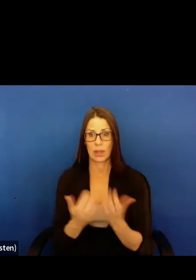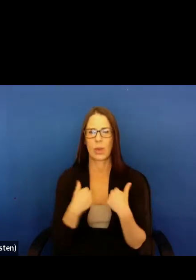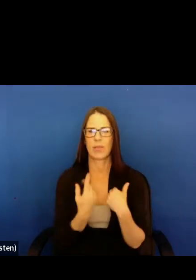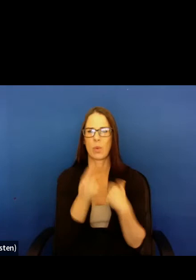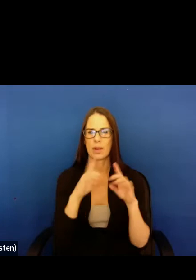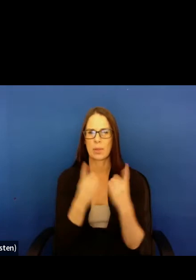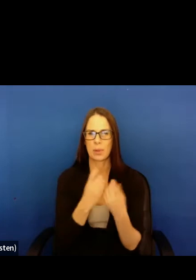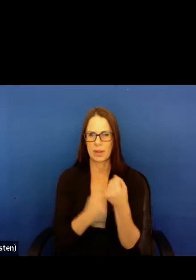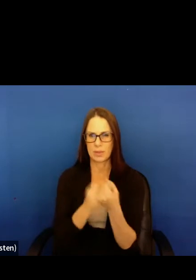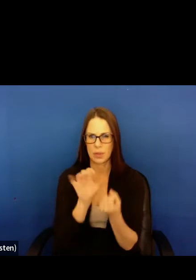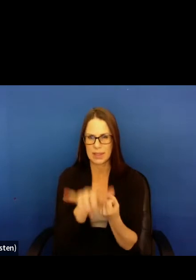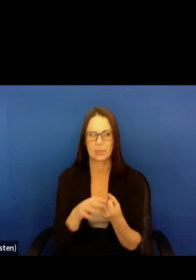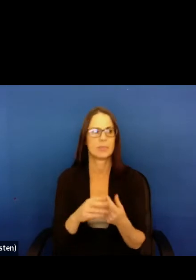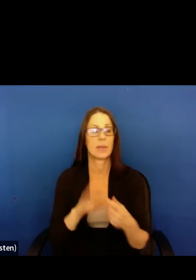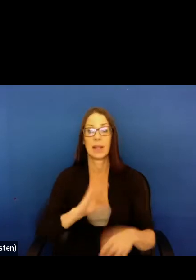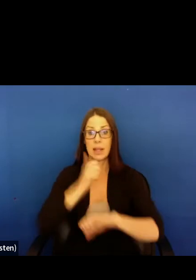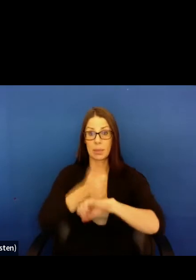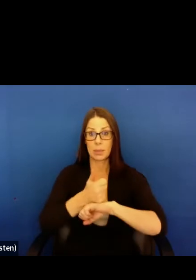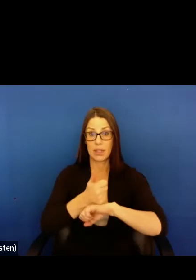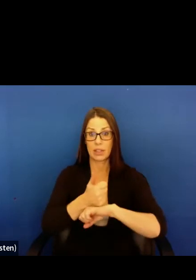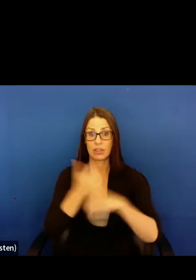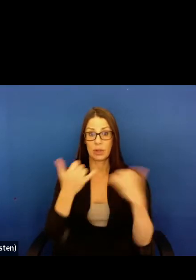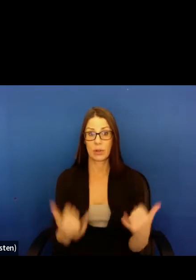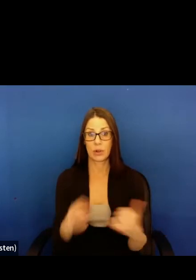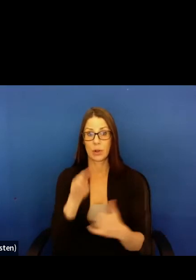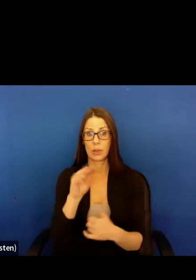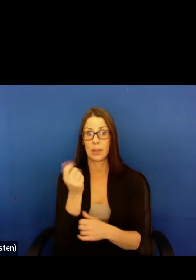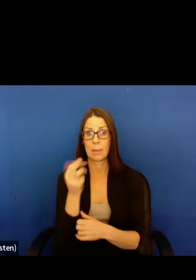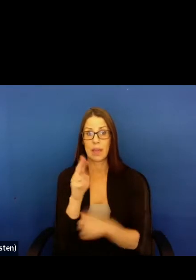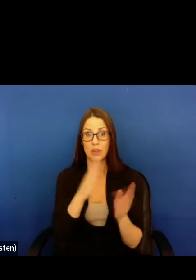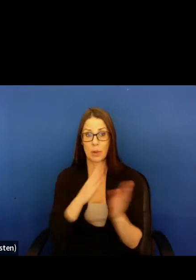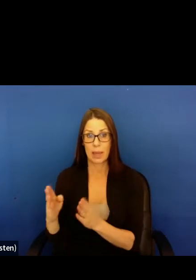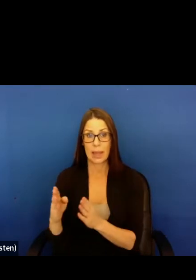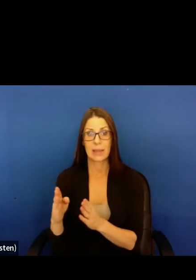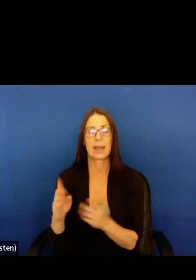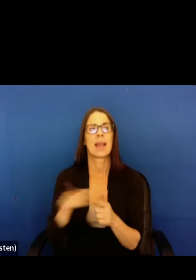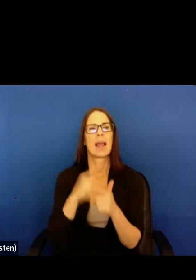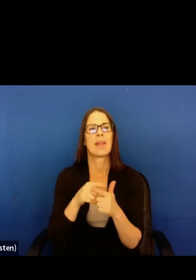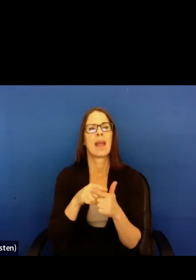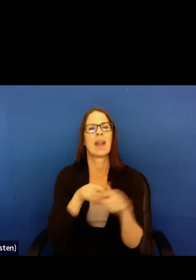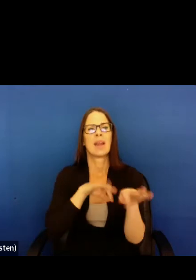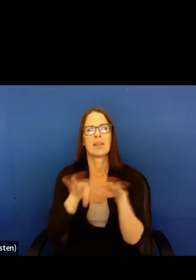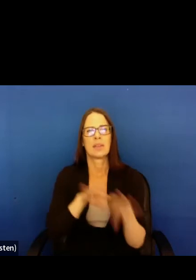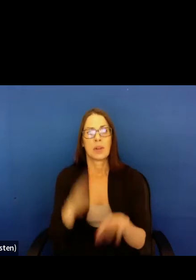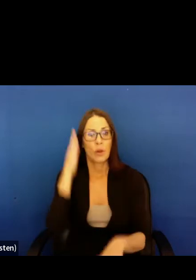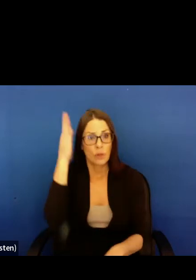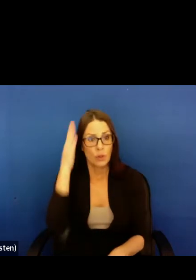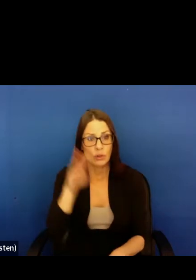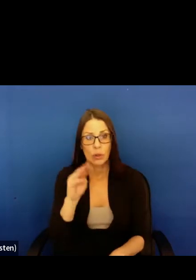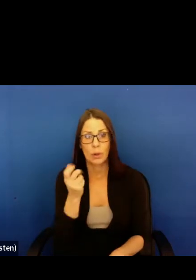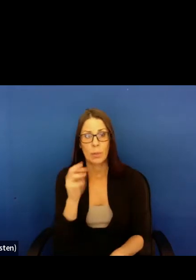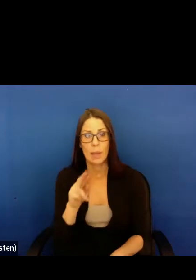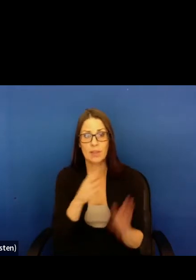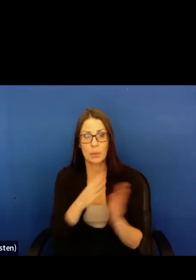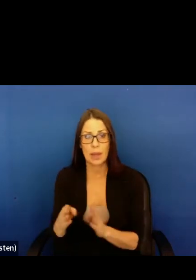Implementation of our current master plan and then articulation of our future institutional master plan and our relationship with the city